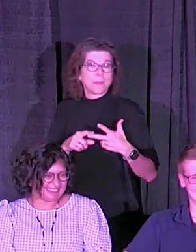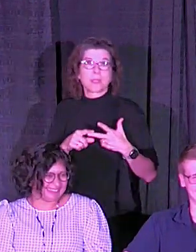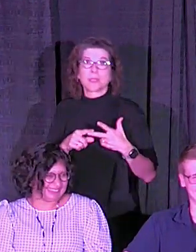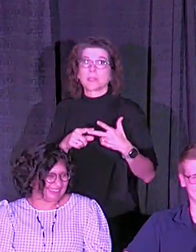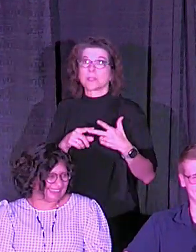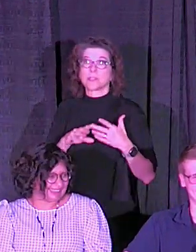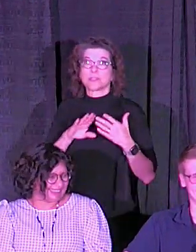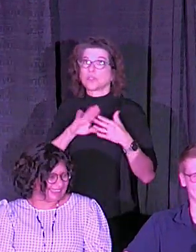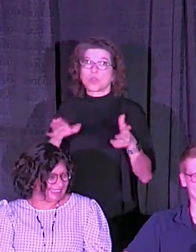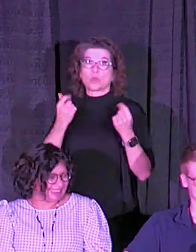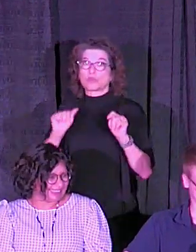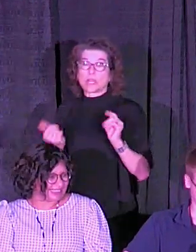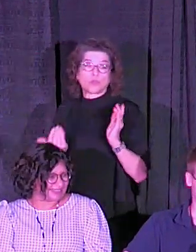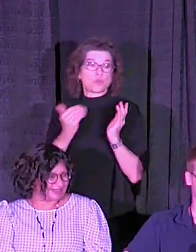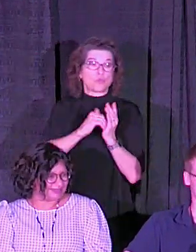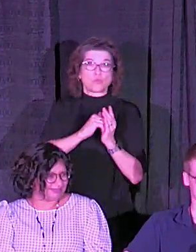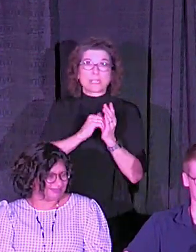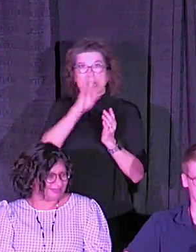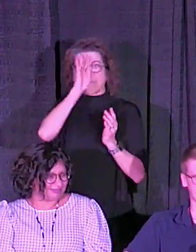Don't try to reinvent the wheel.